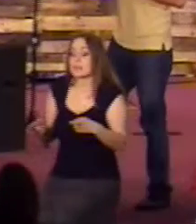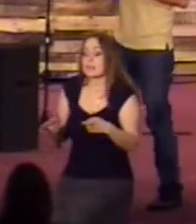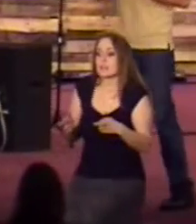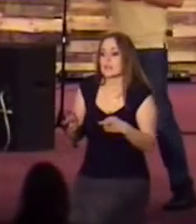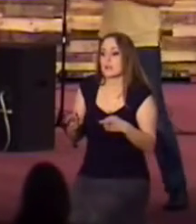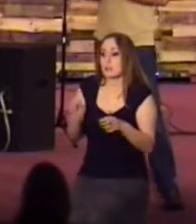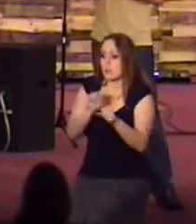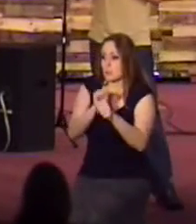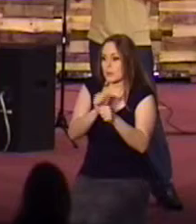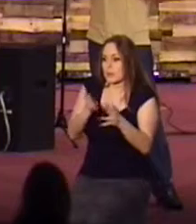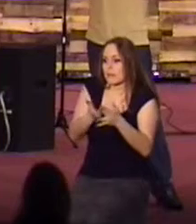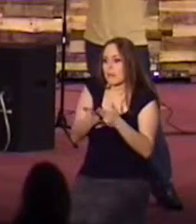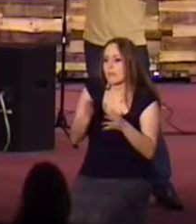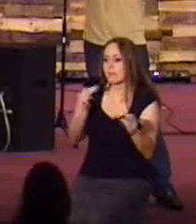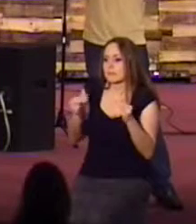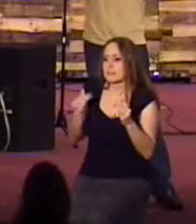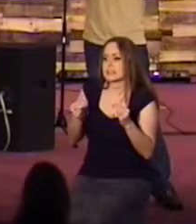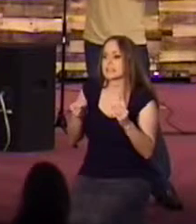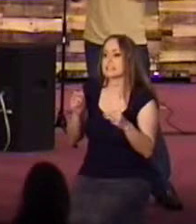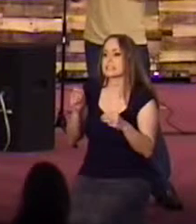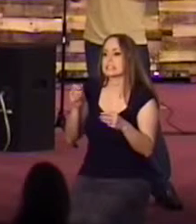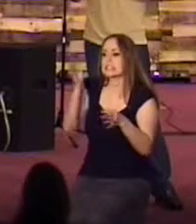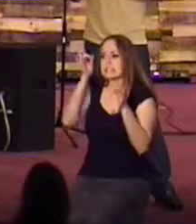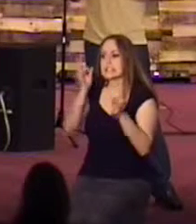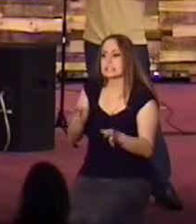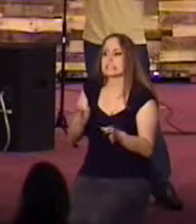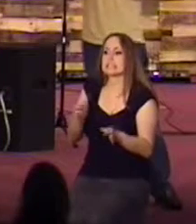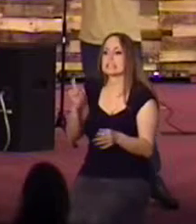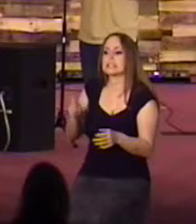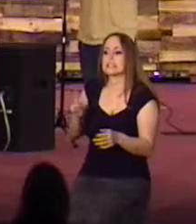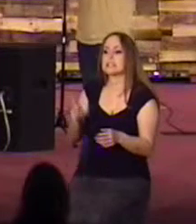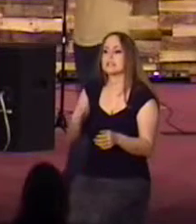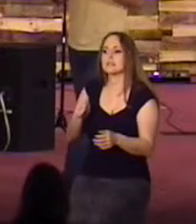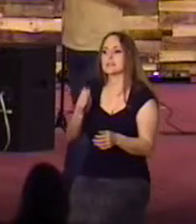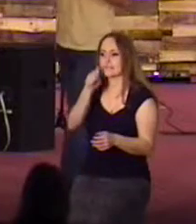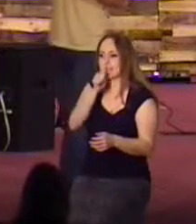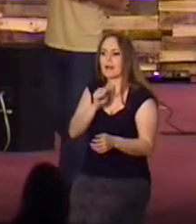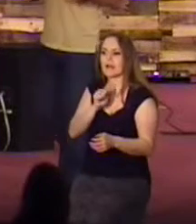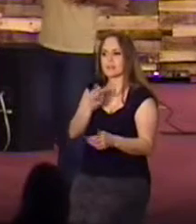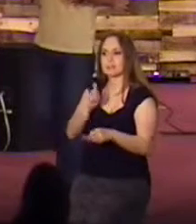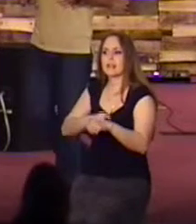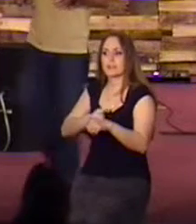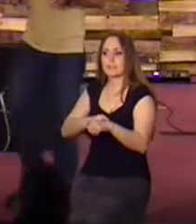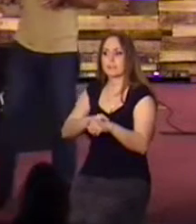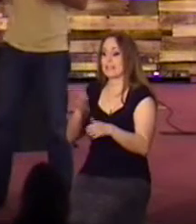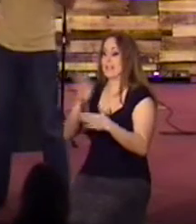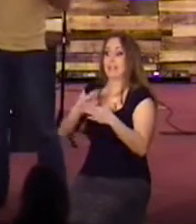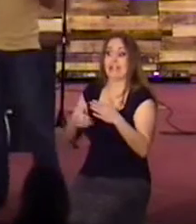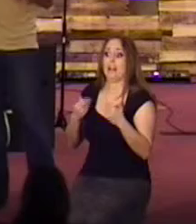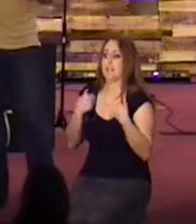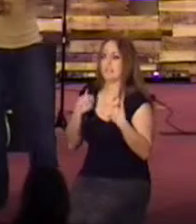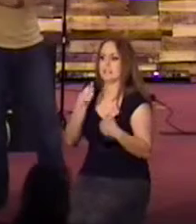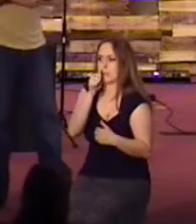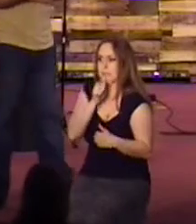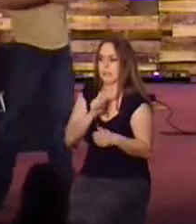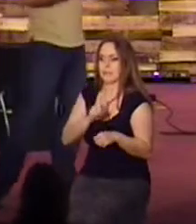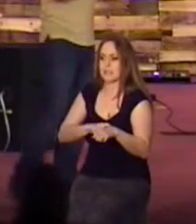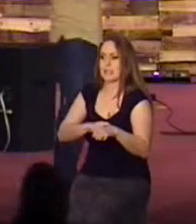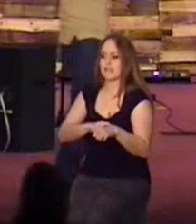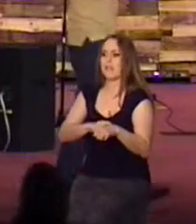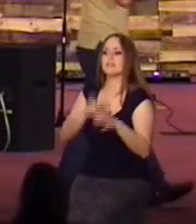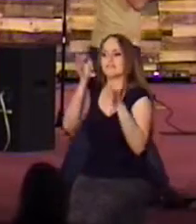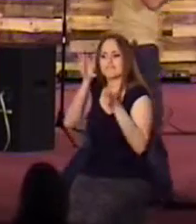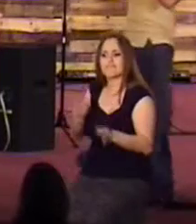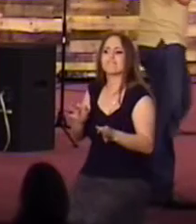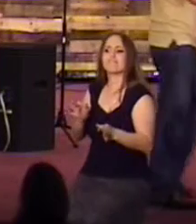working through his ministry, and he decides he needs some private time. And Jesus never gets private time. Every time he decides that